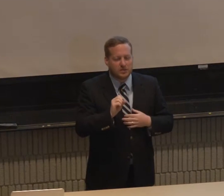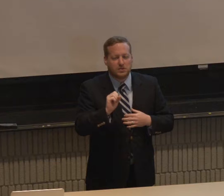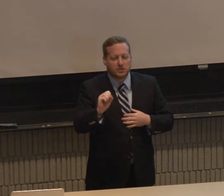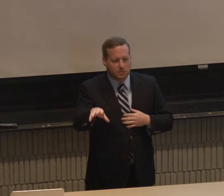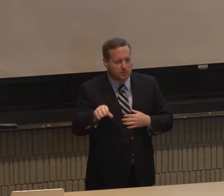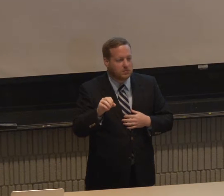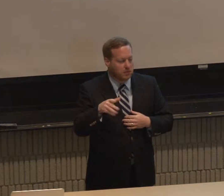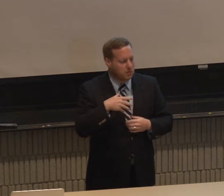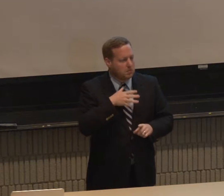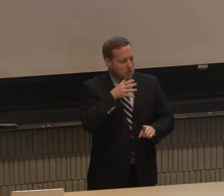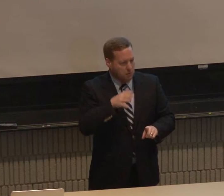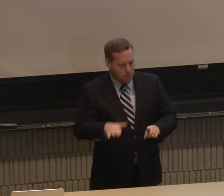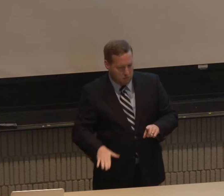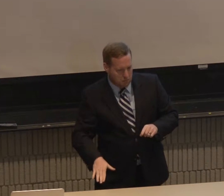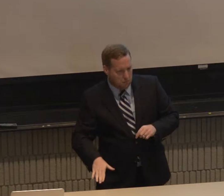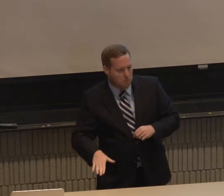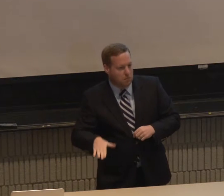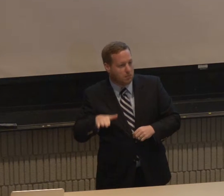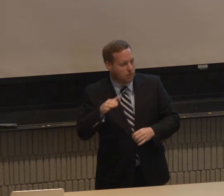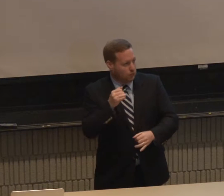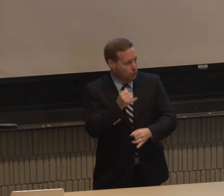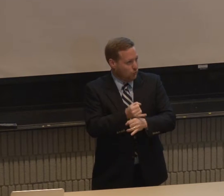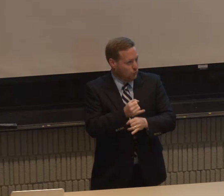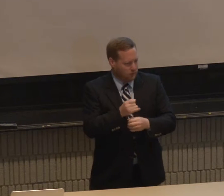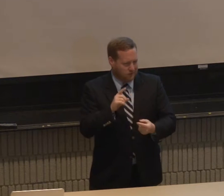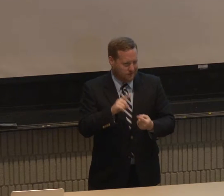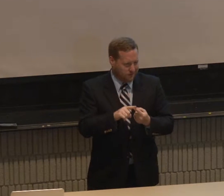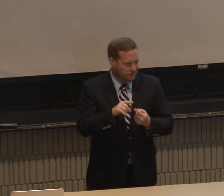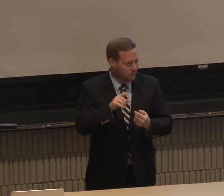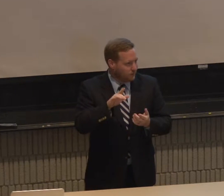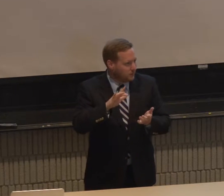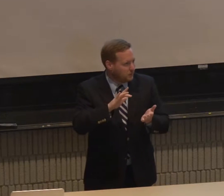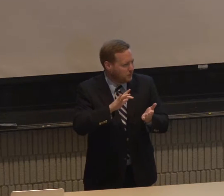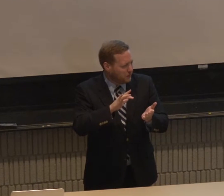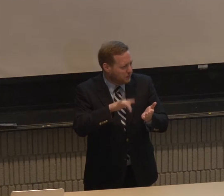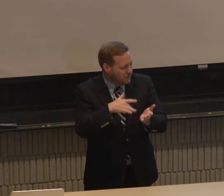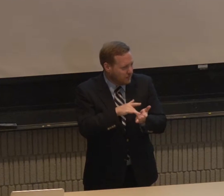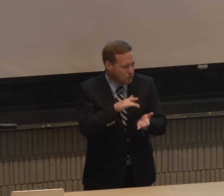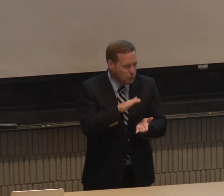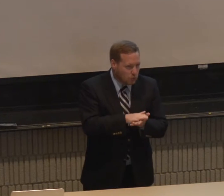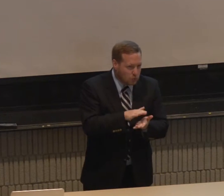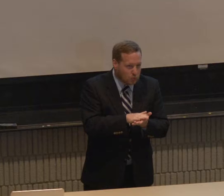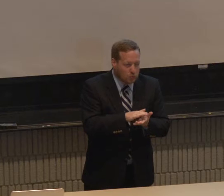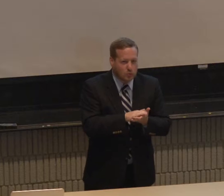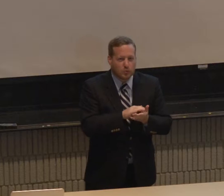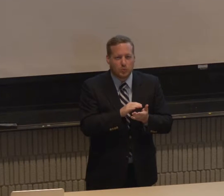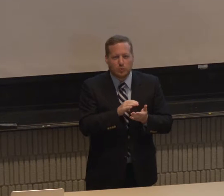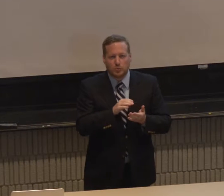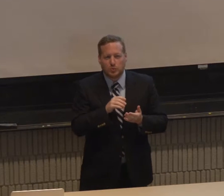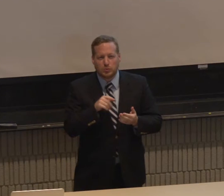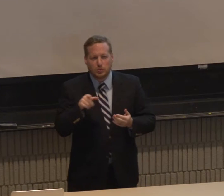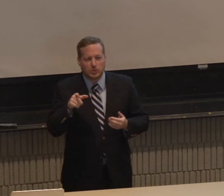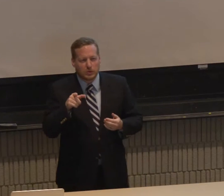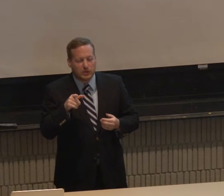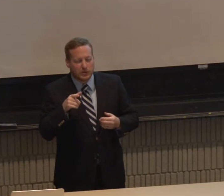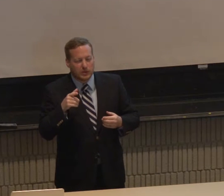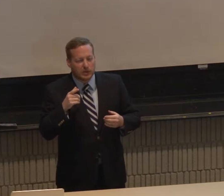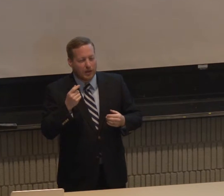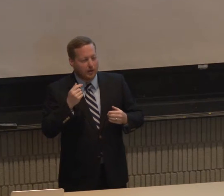from where they lived, so that was disconcerting for them, but they did go ahead and put my mom in that residential school. By the time she was